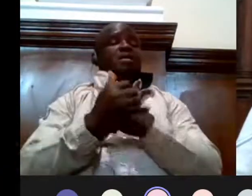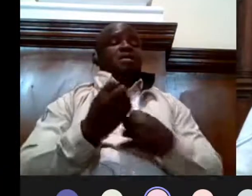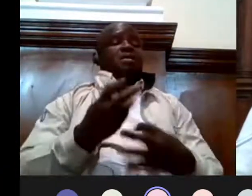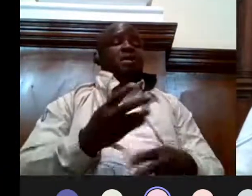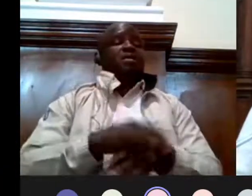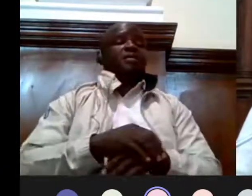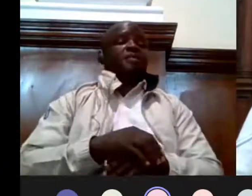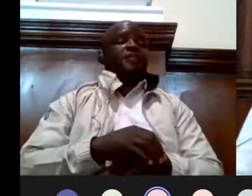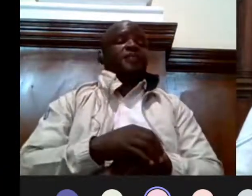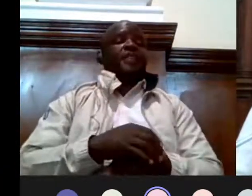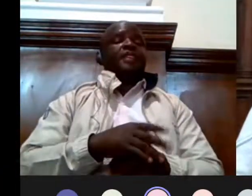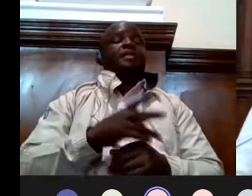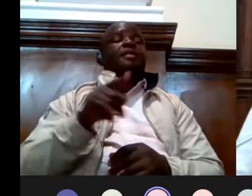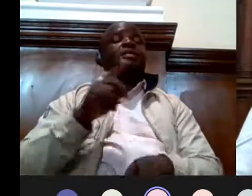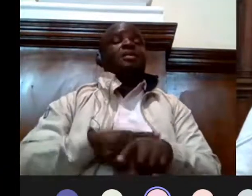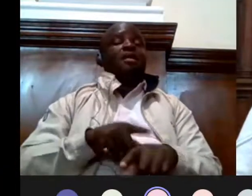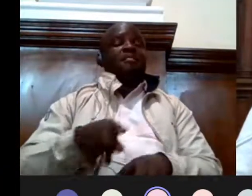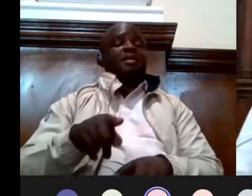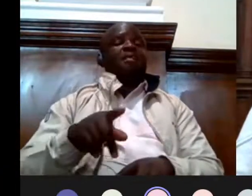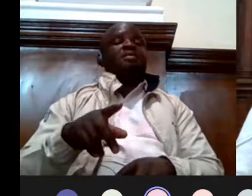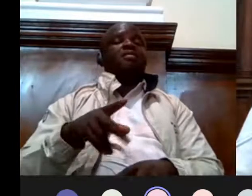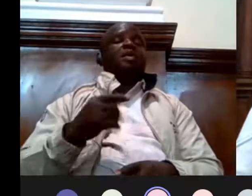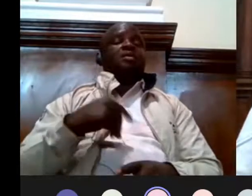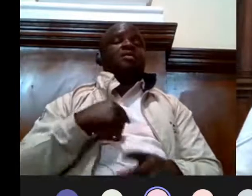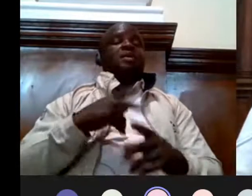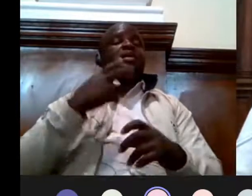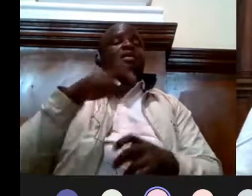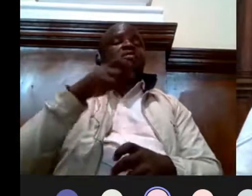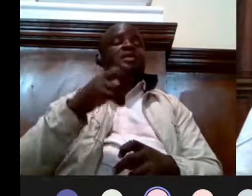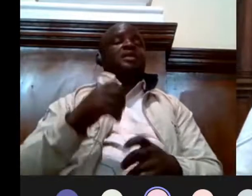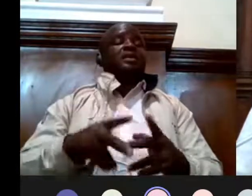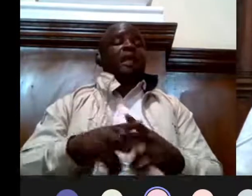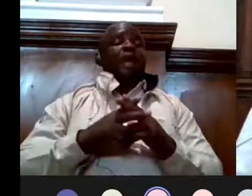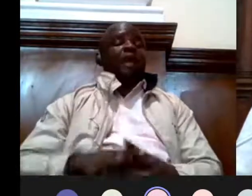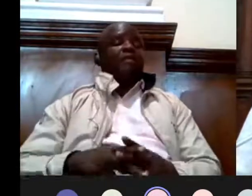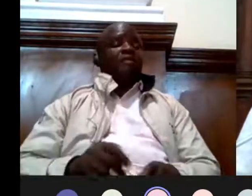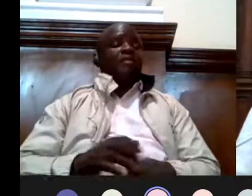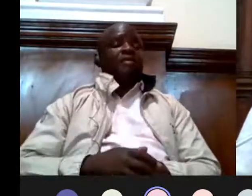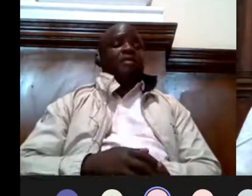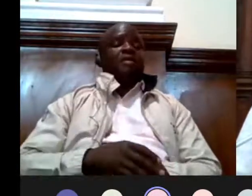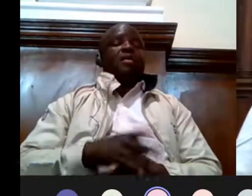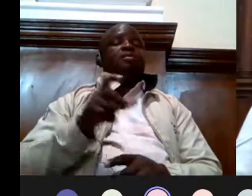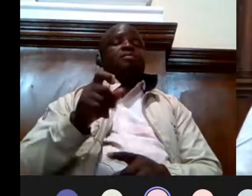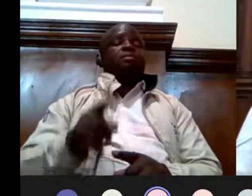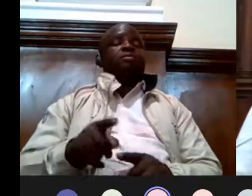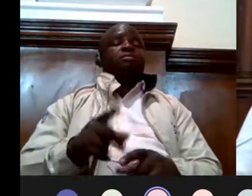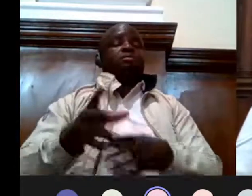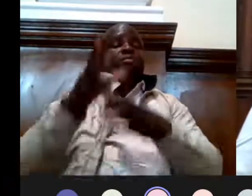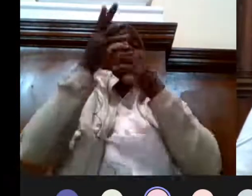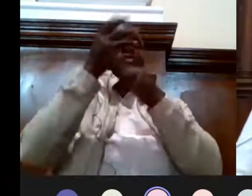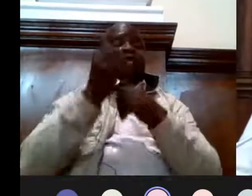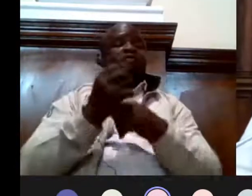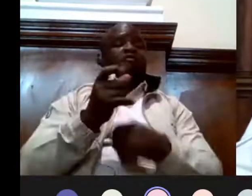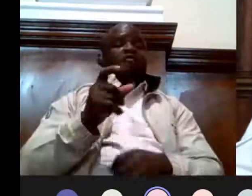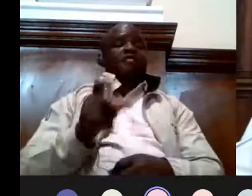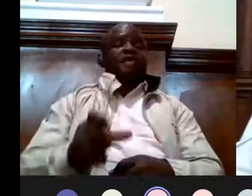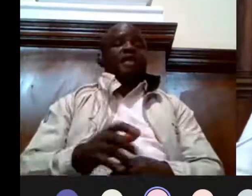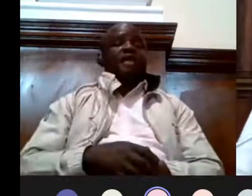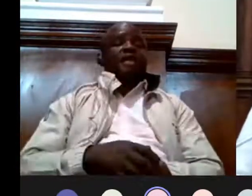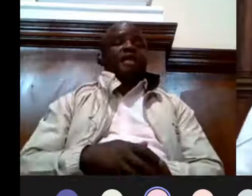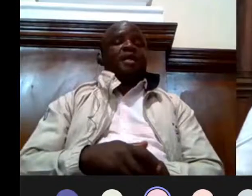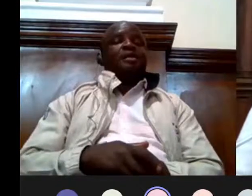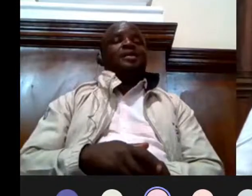not easy as it is today. And intellectual, she became symbol of